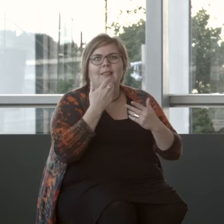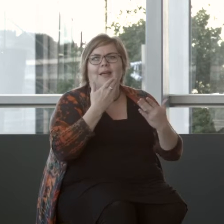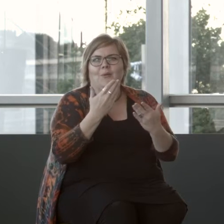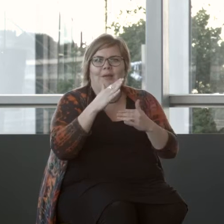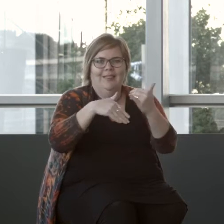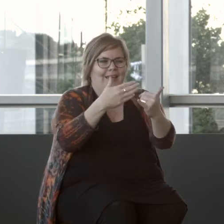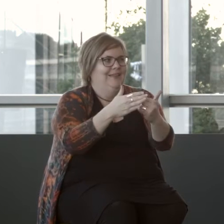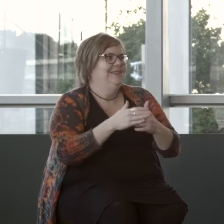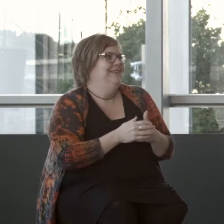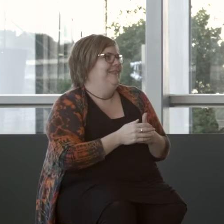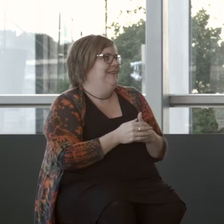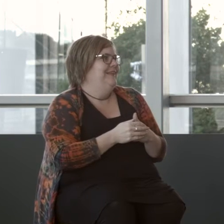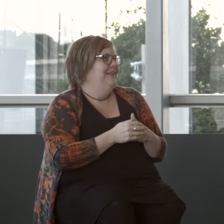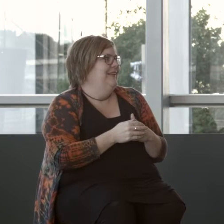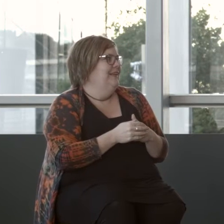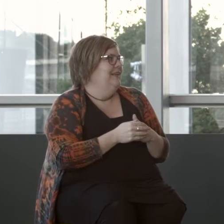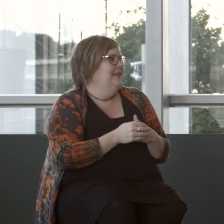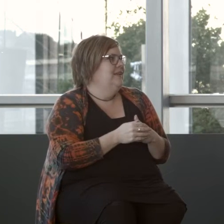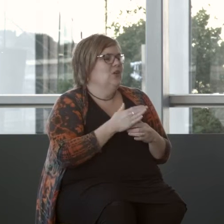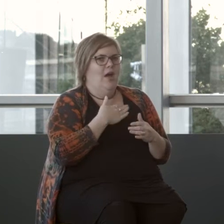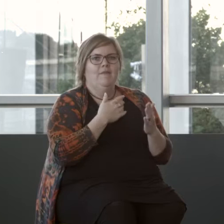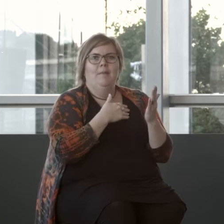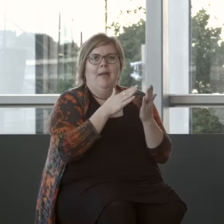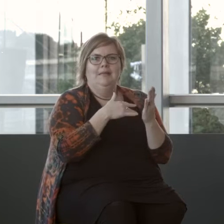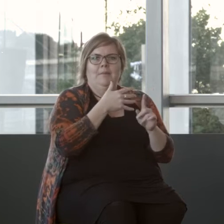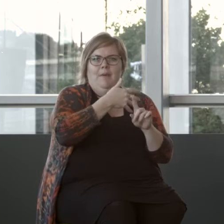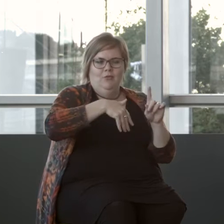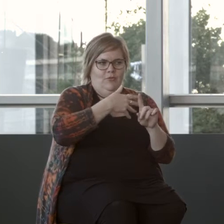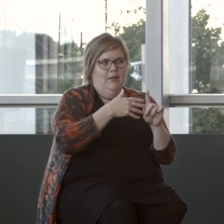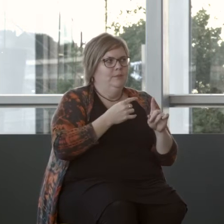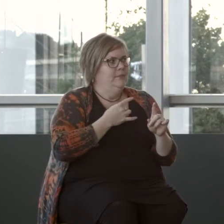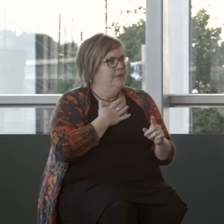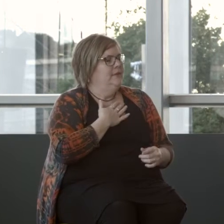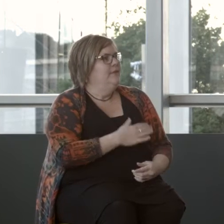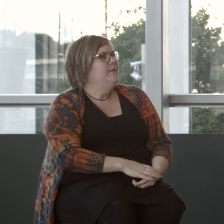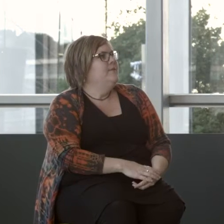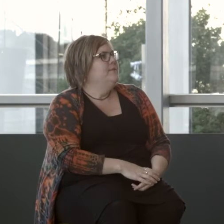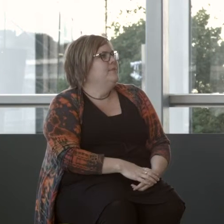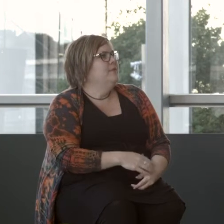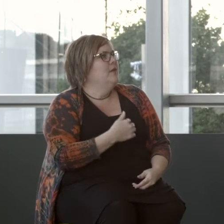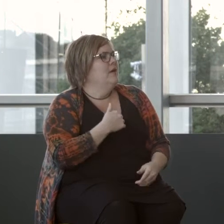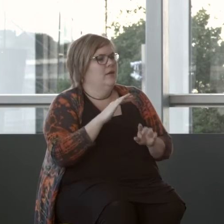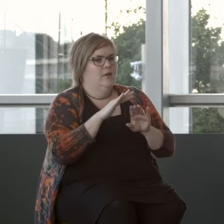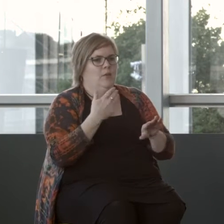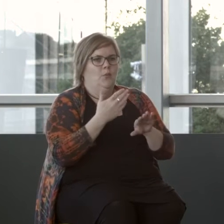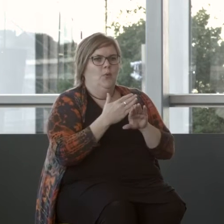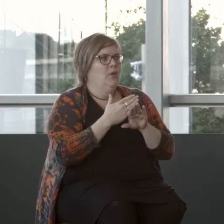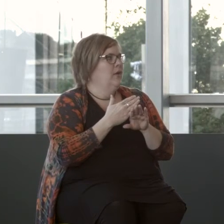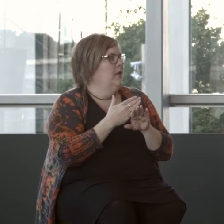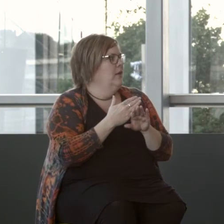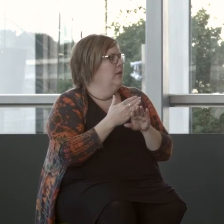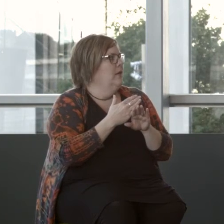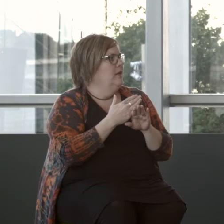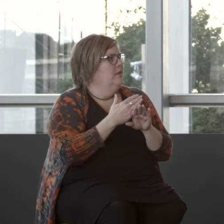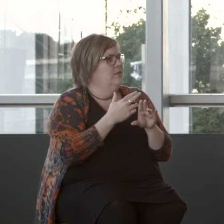So I come from a scenic painting background. I've worked in scenic painting for quite a